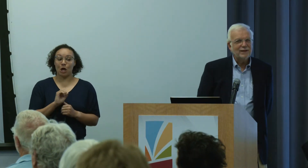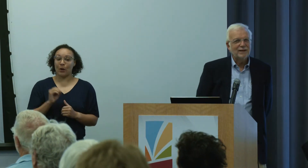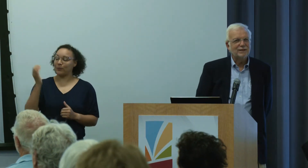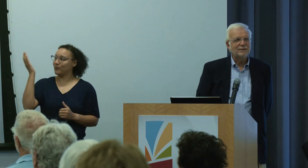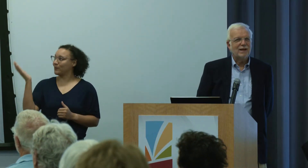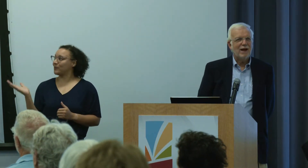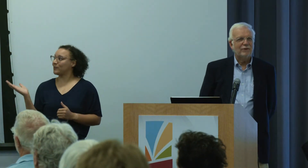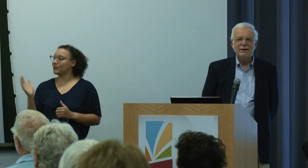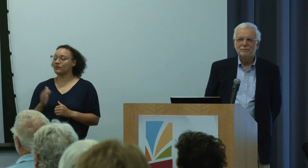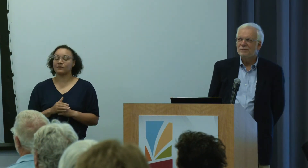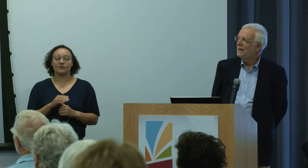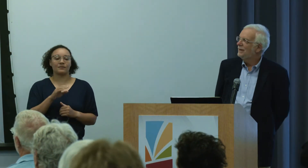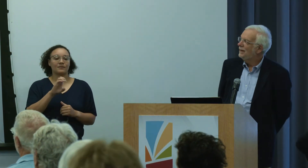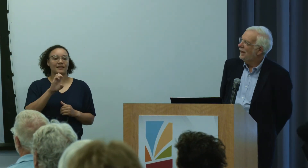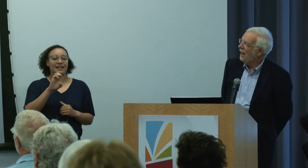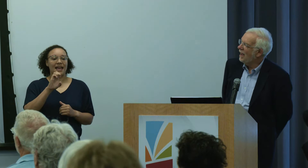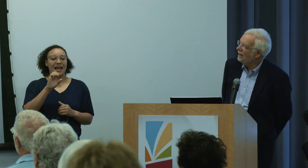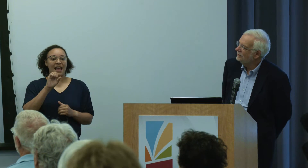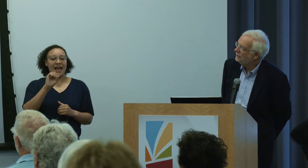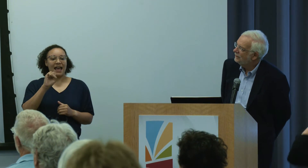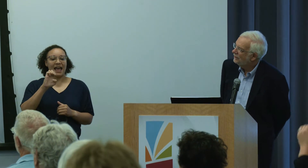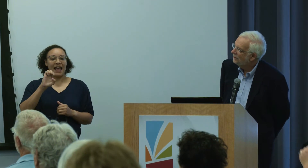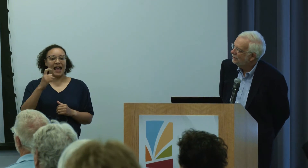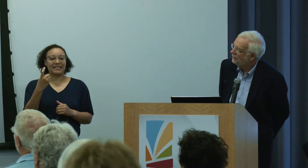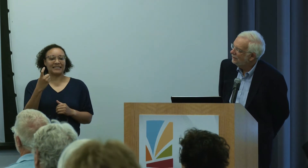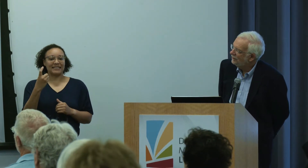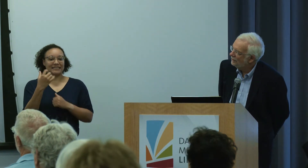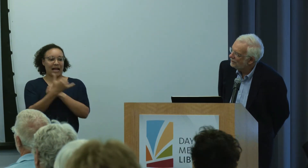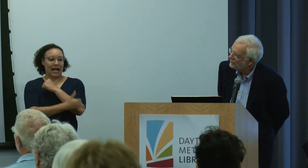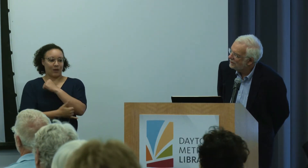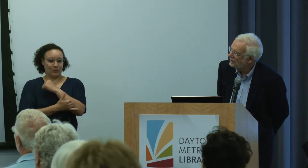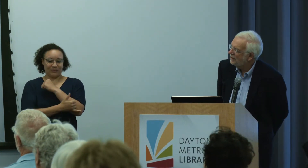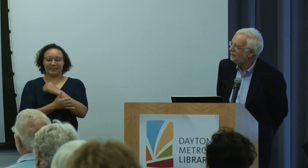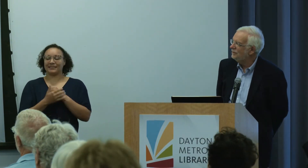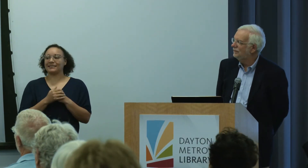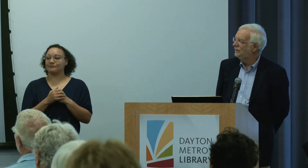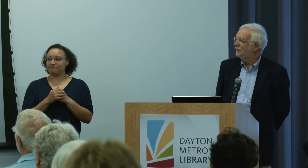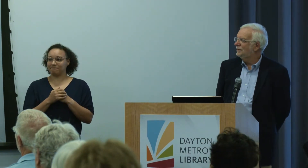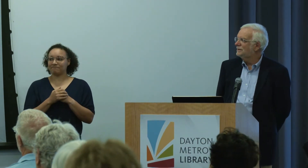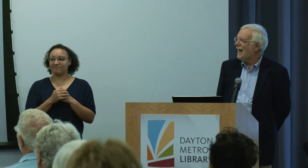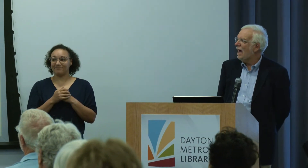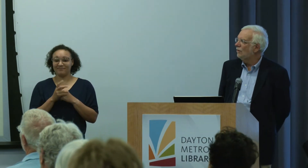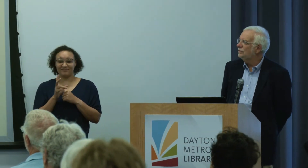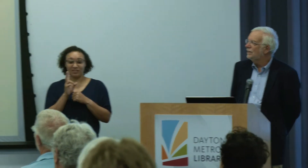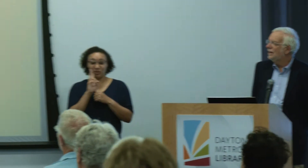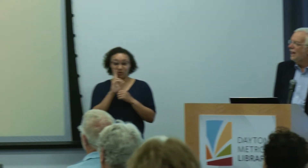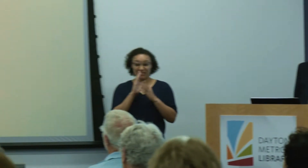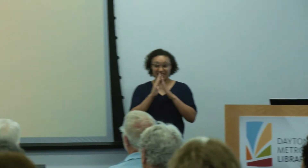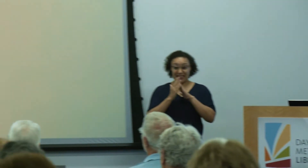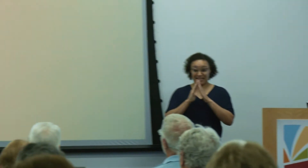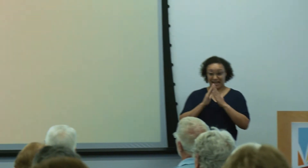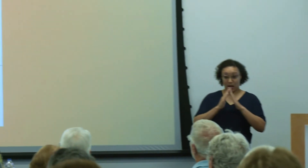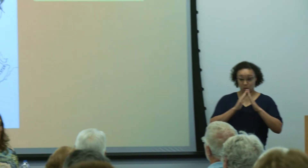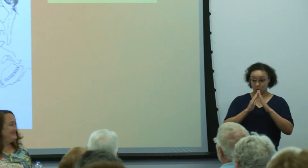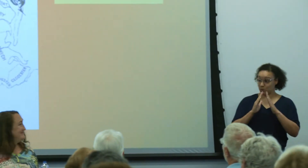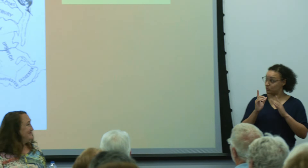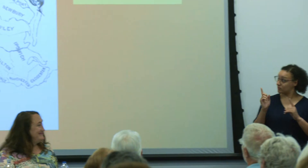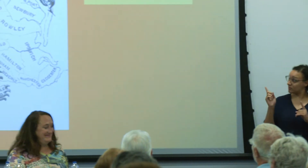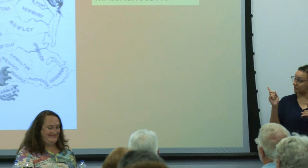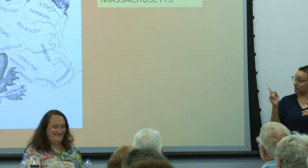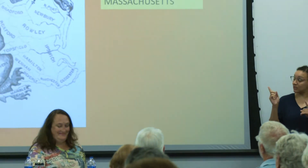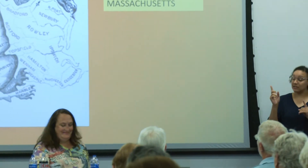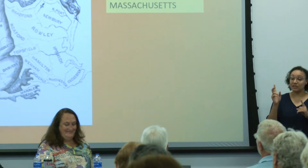this is Essex County, and you can see the towns, and you can see